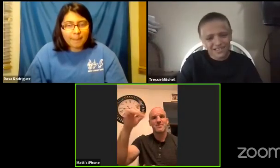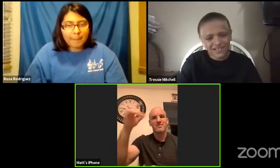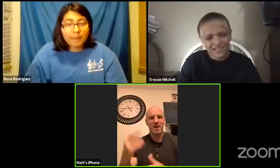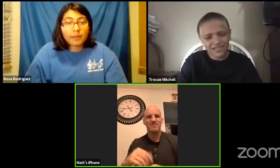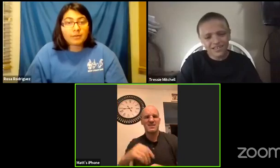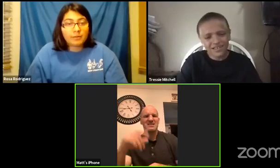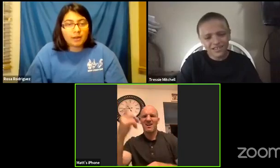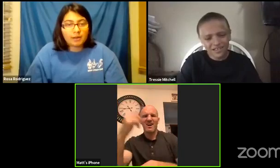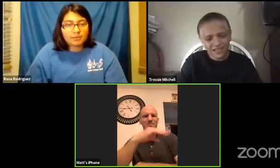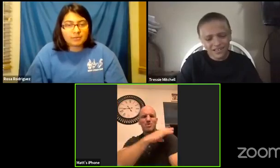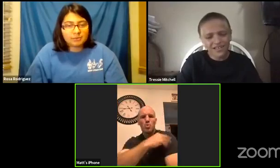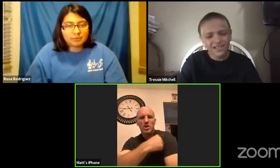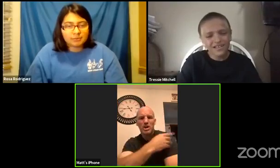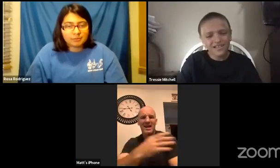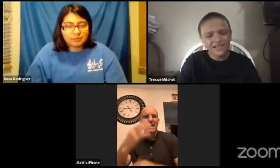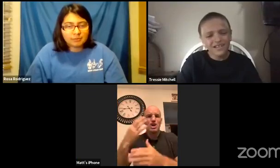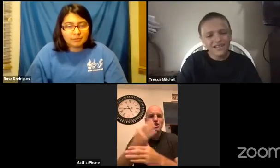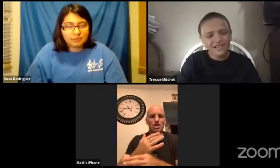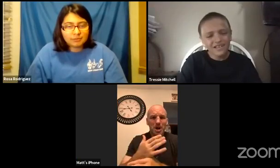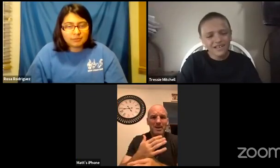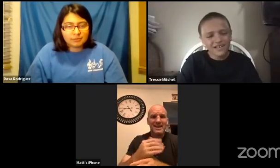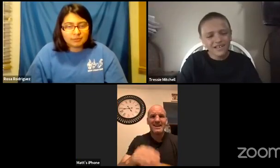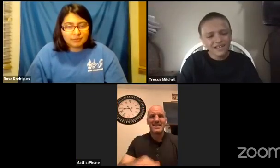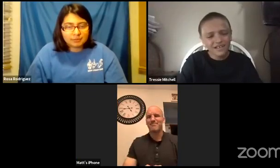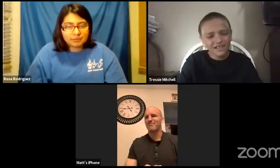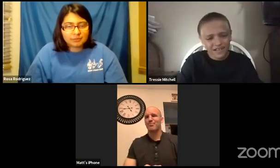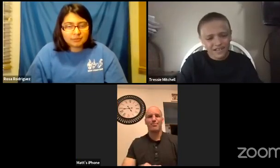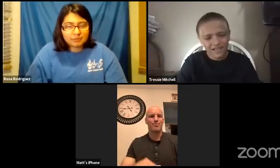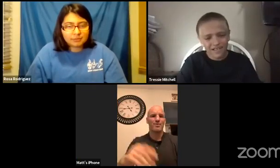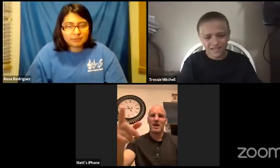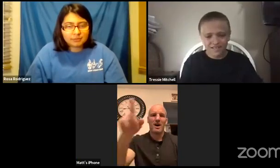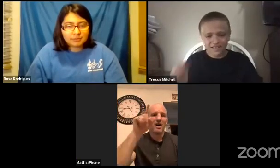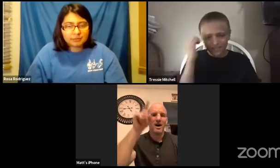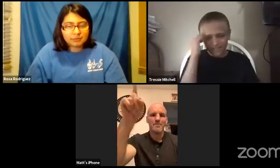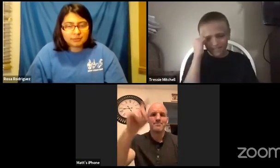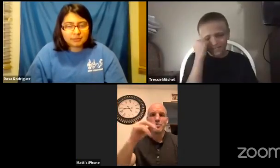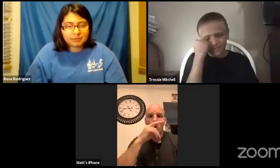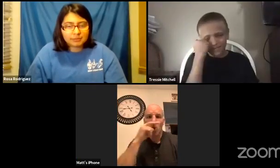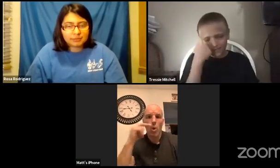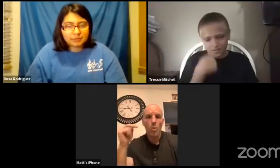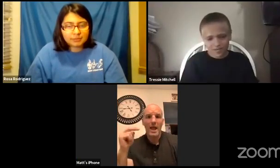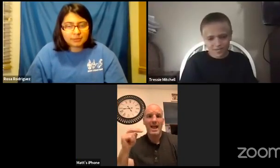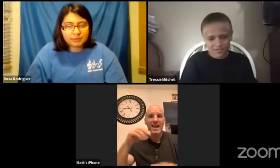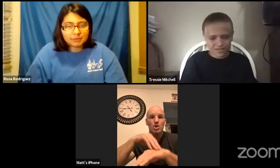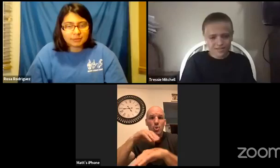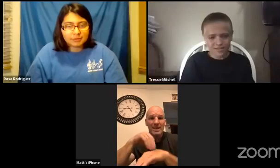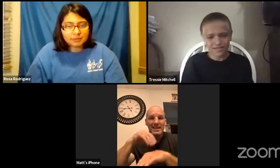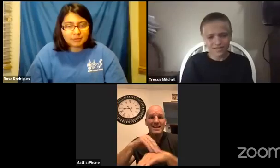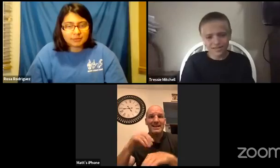one time. I also have had the opportunity to travel the world. I've been to